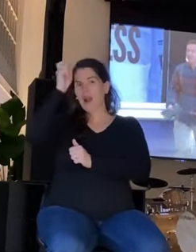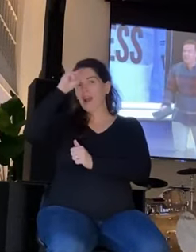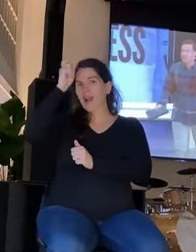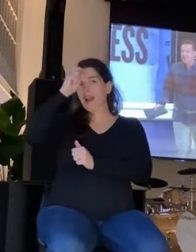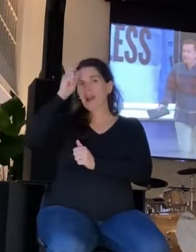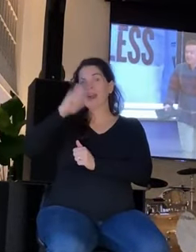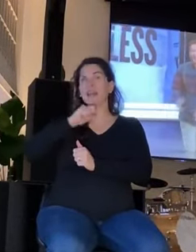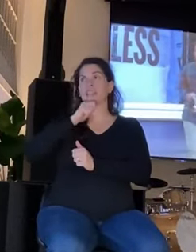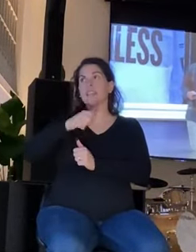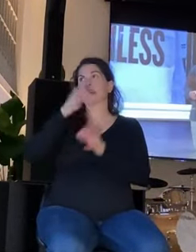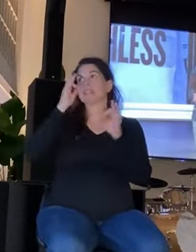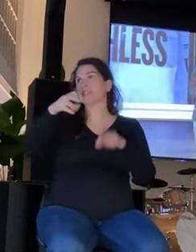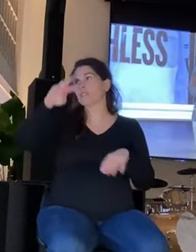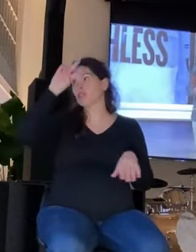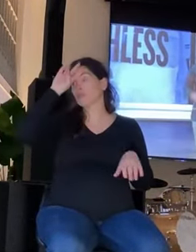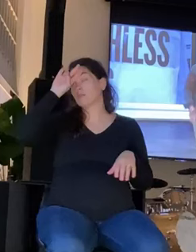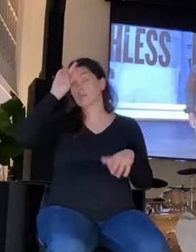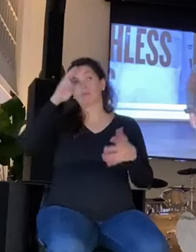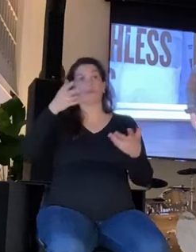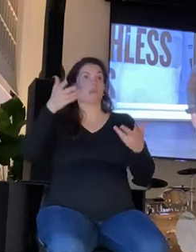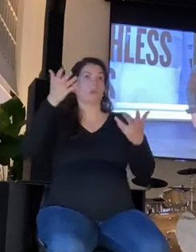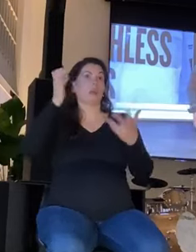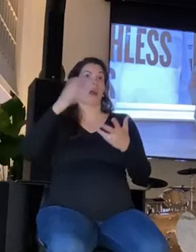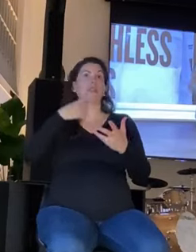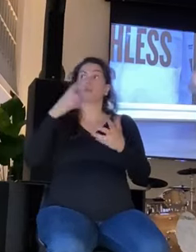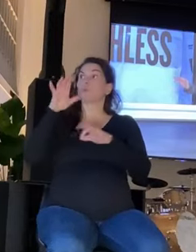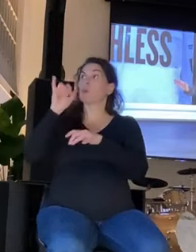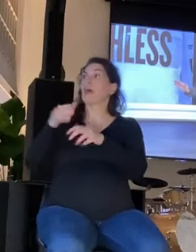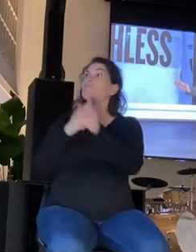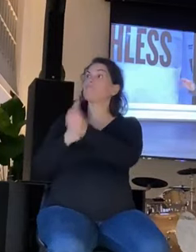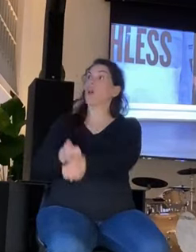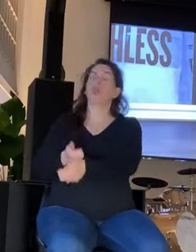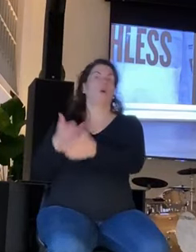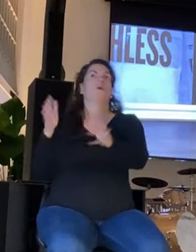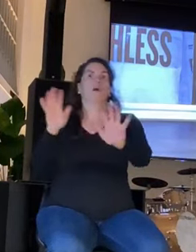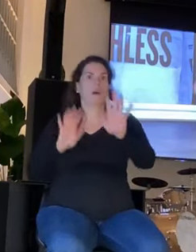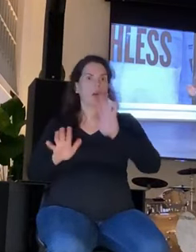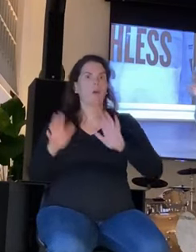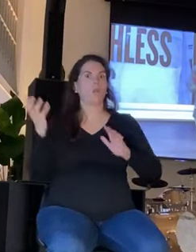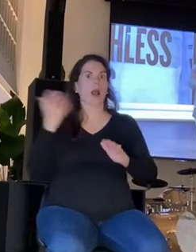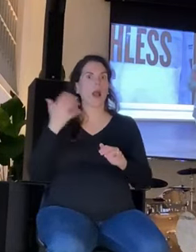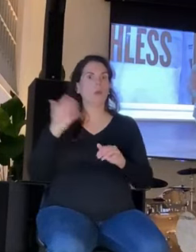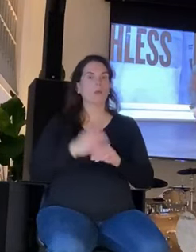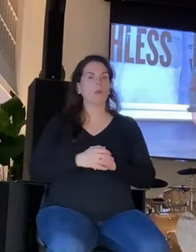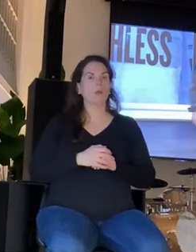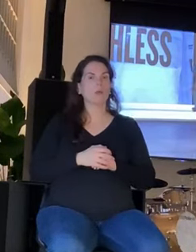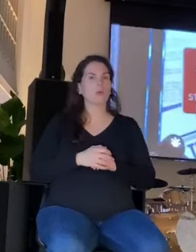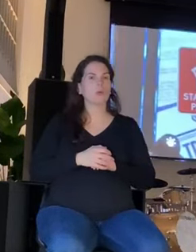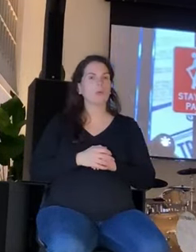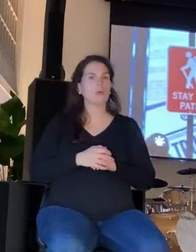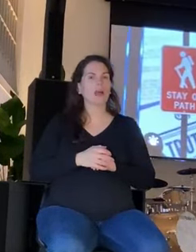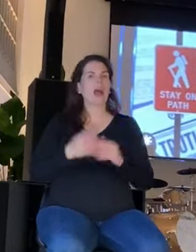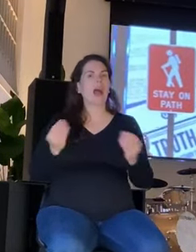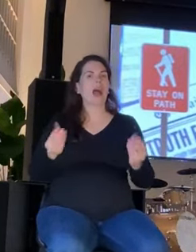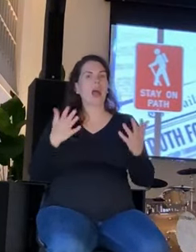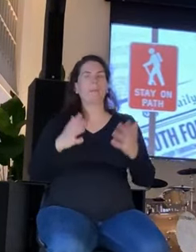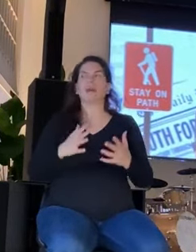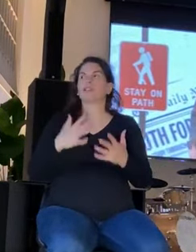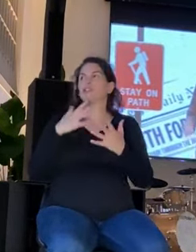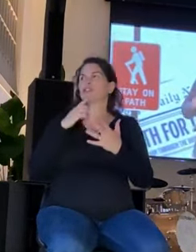and they're not making stupid decisions. They're going, oh, God says do it this way. Can't even measure the amount of regret that you will not have to deal